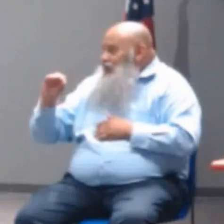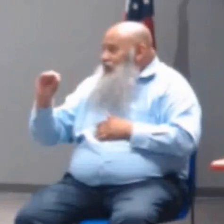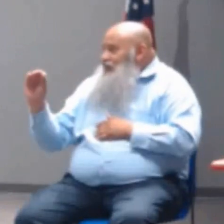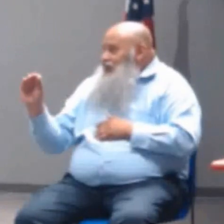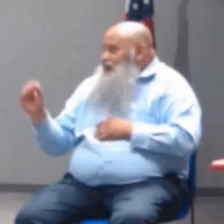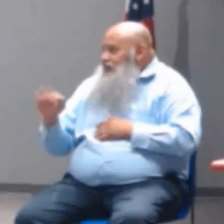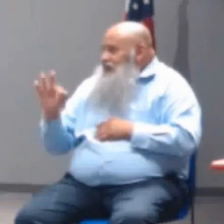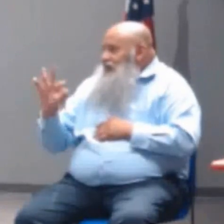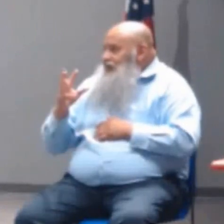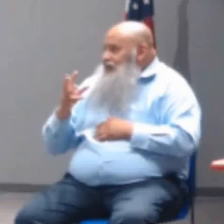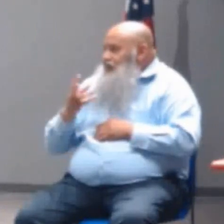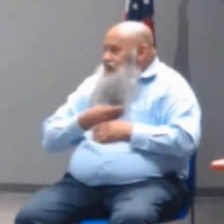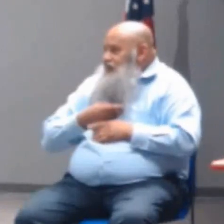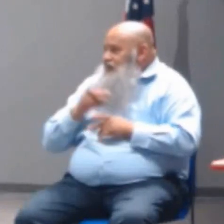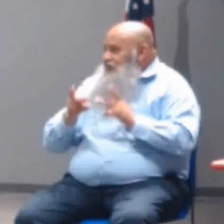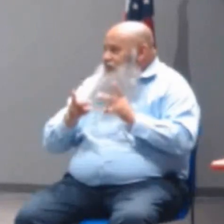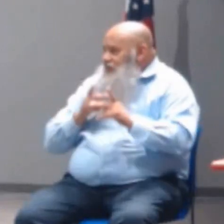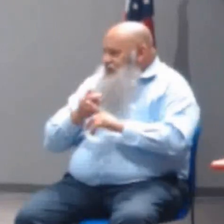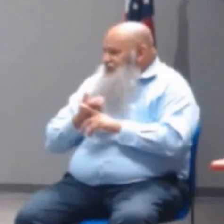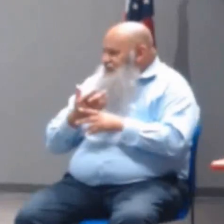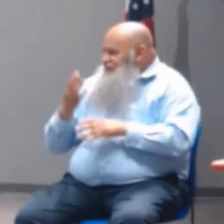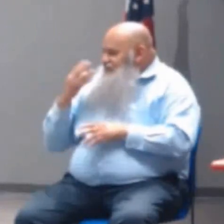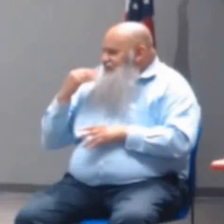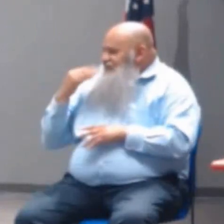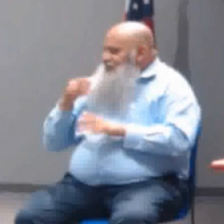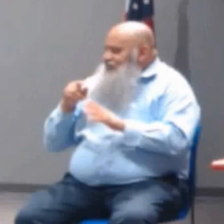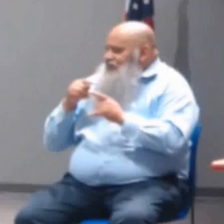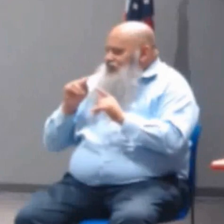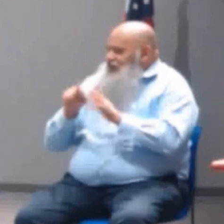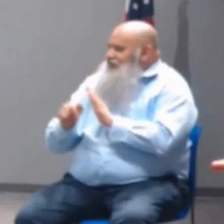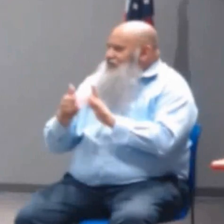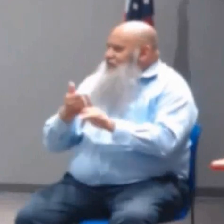40% of transgender people have attempted suicide.